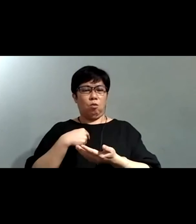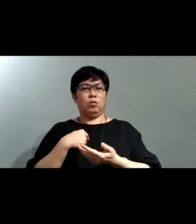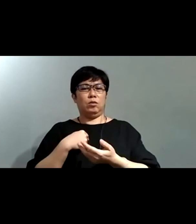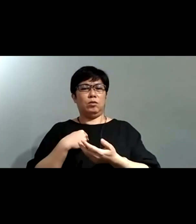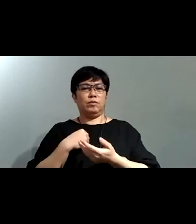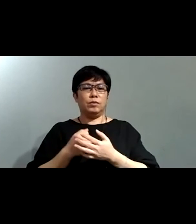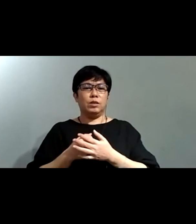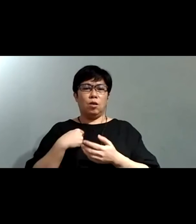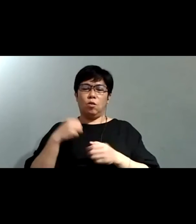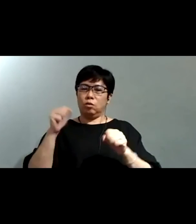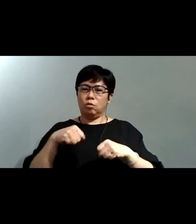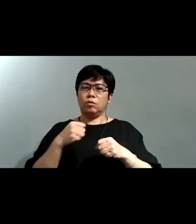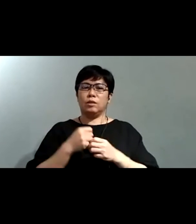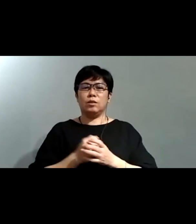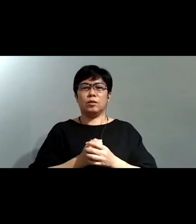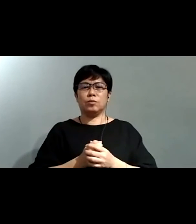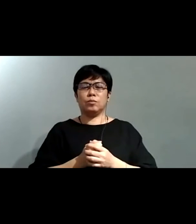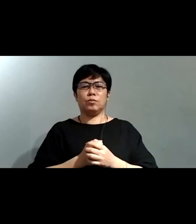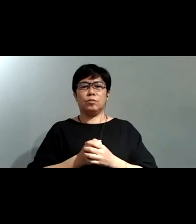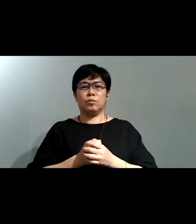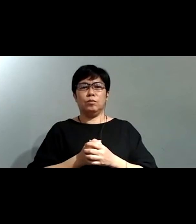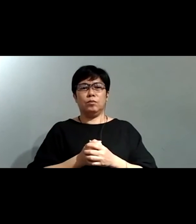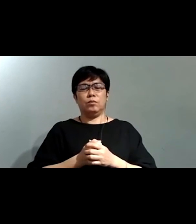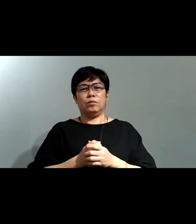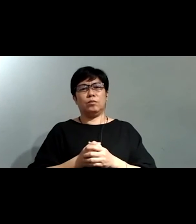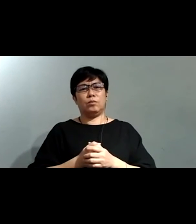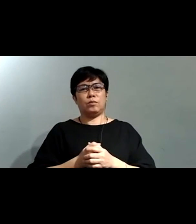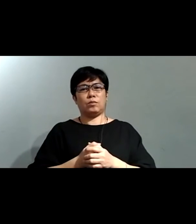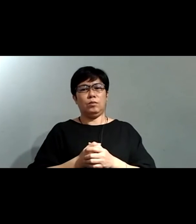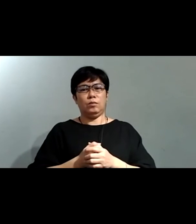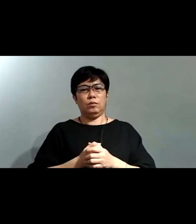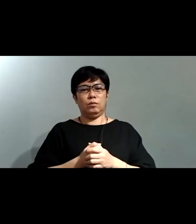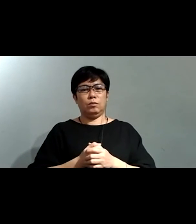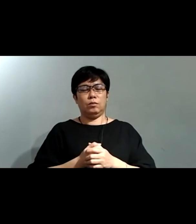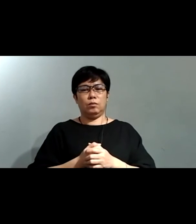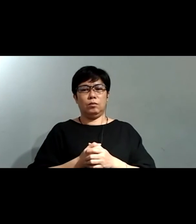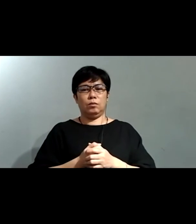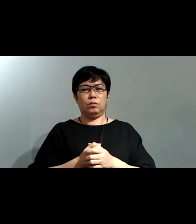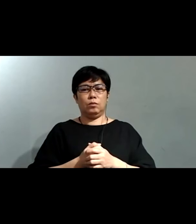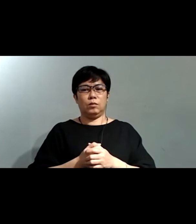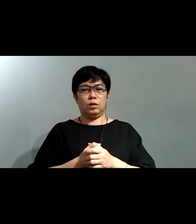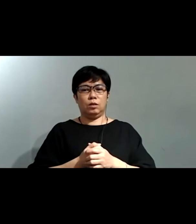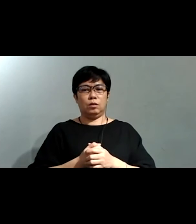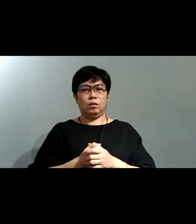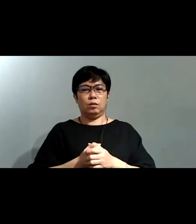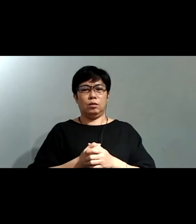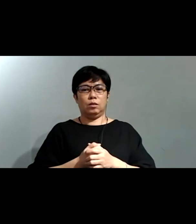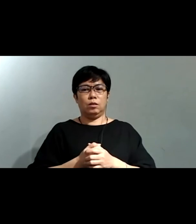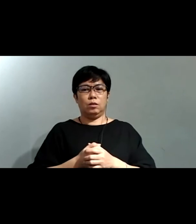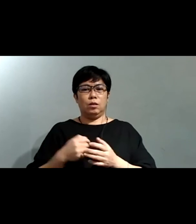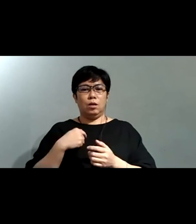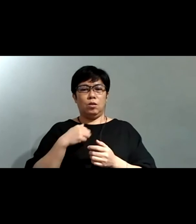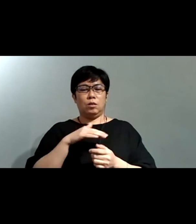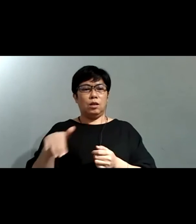of time, we are Hong Kong and in the status of chaos. We are in